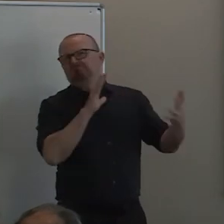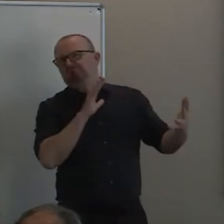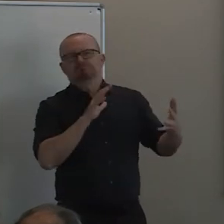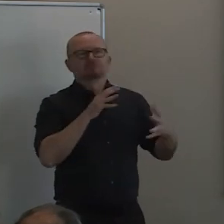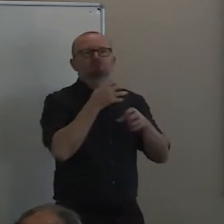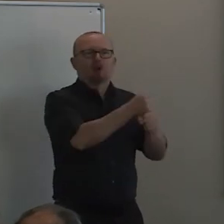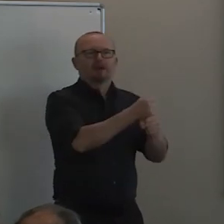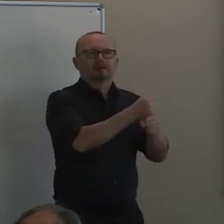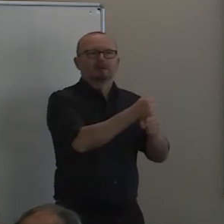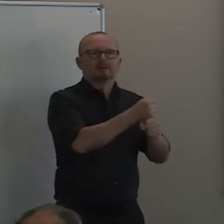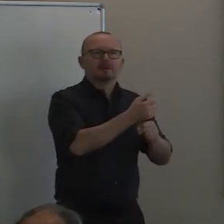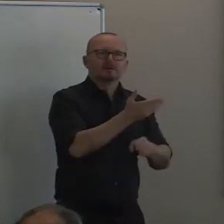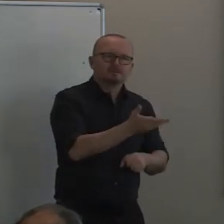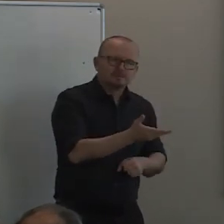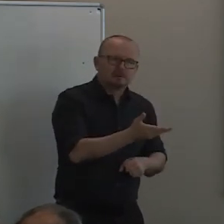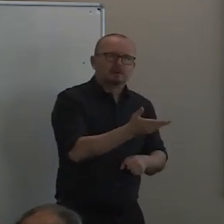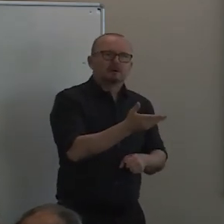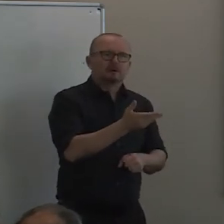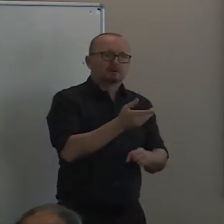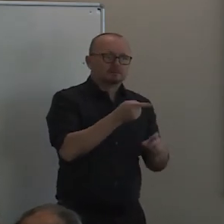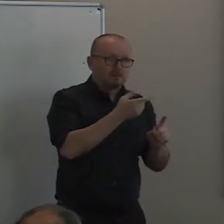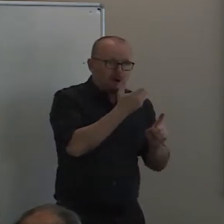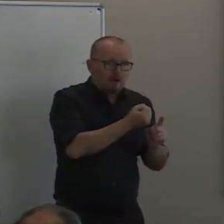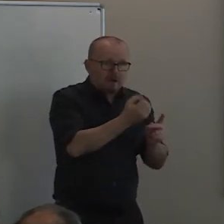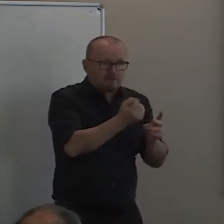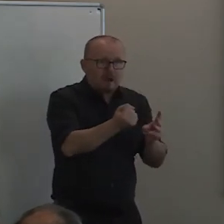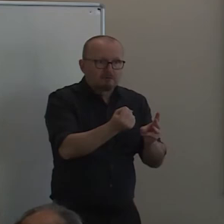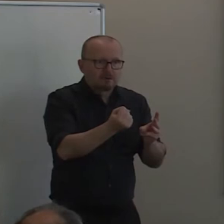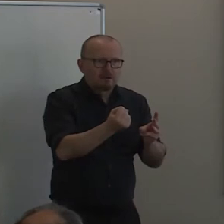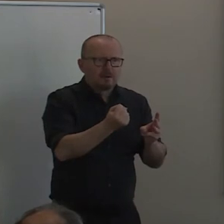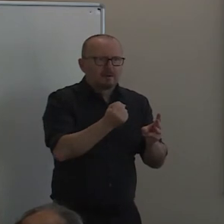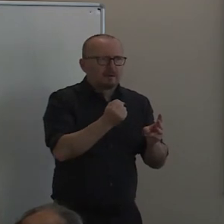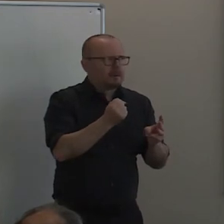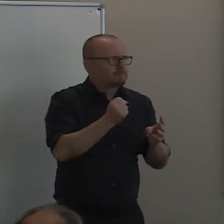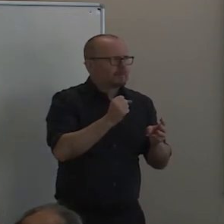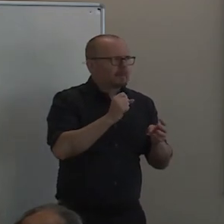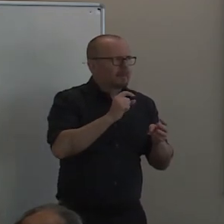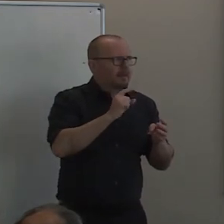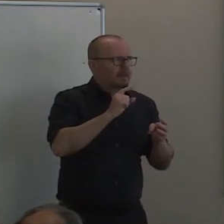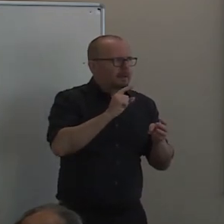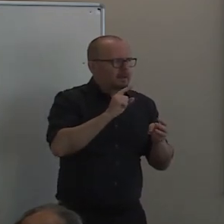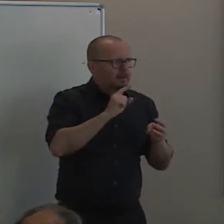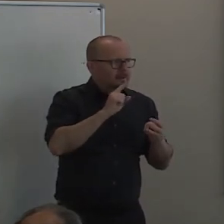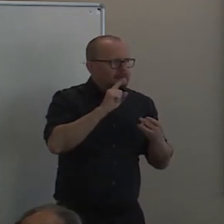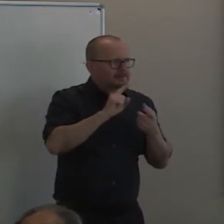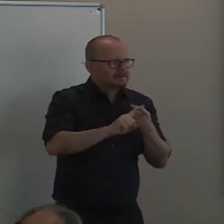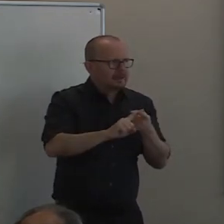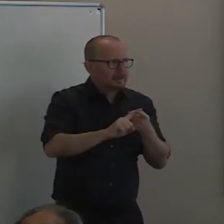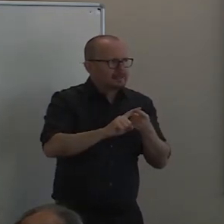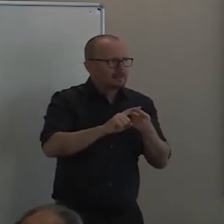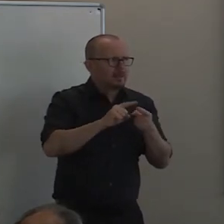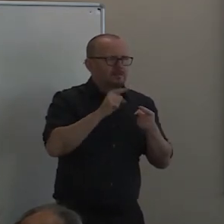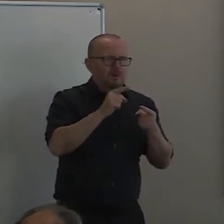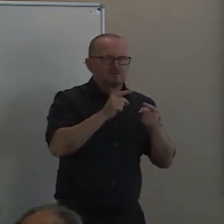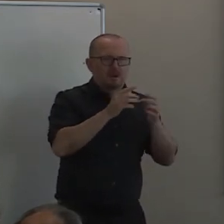this political, it's harder to have like a single kind of dominant frame for thinking, right? Obviously, there are still kind of big paradigm trends,